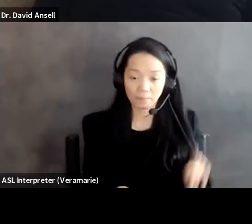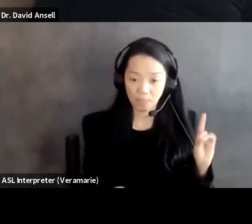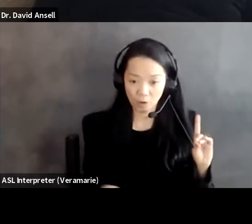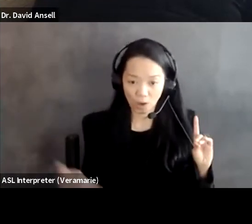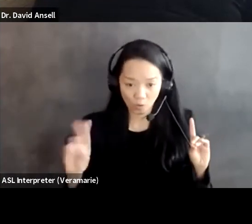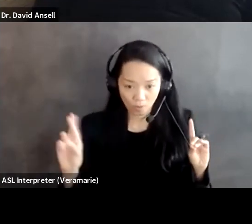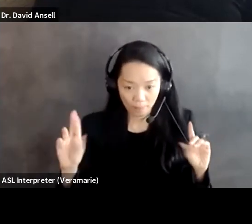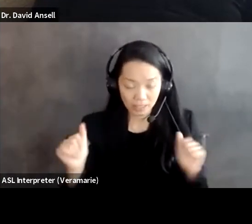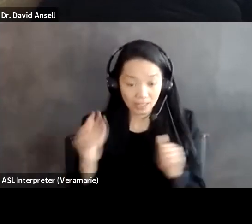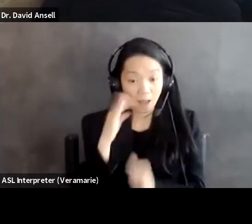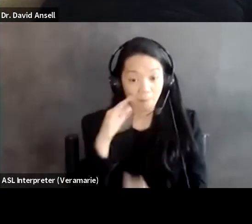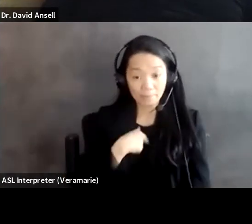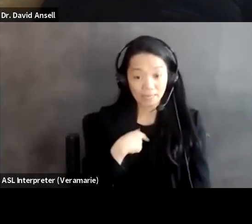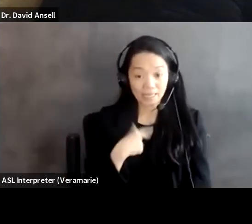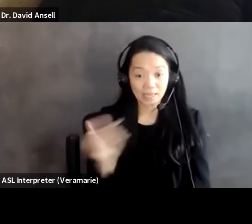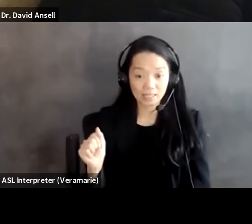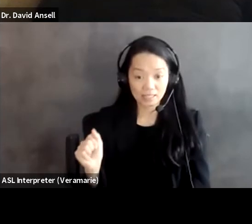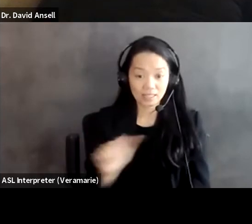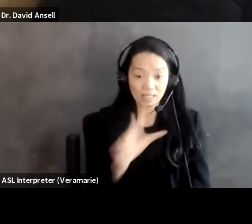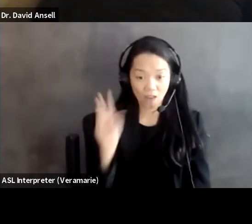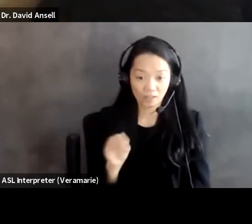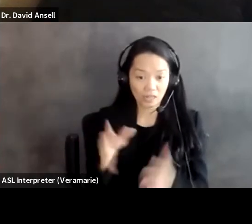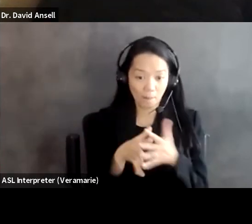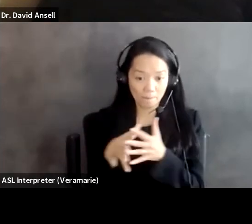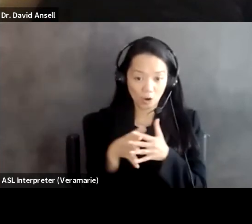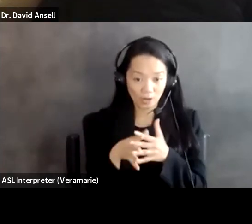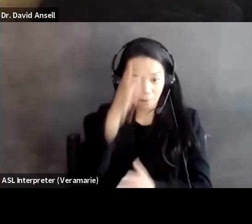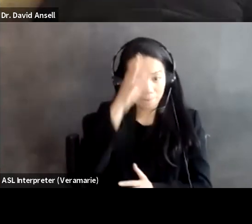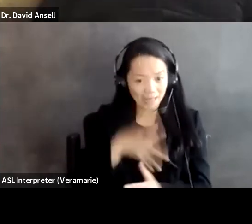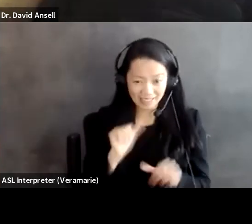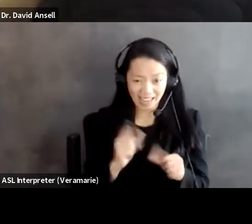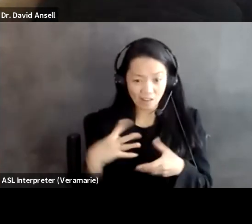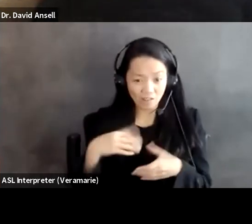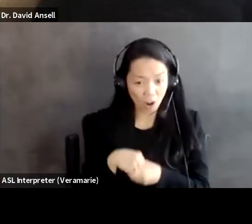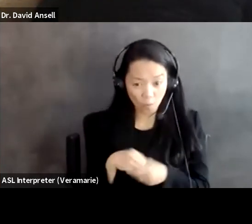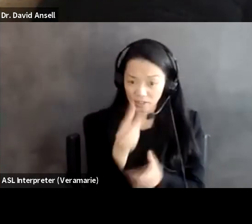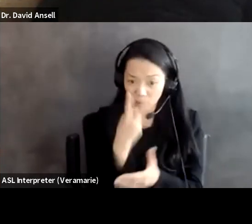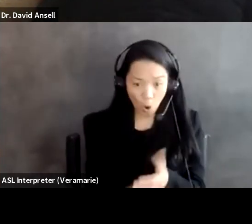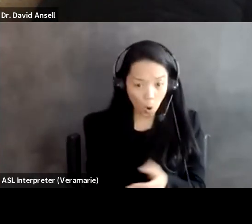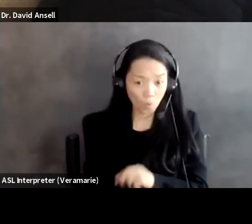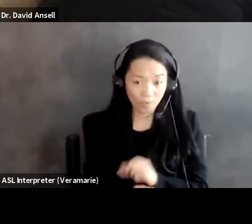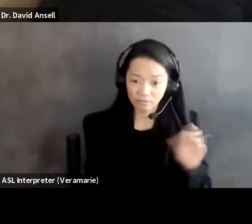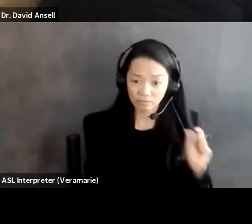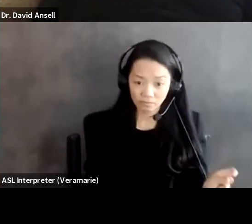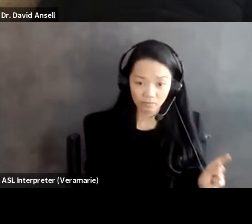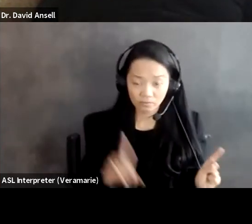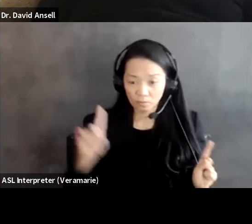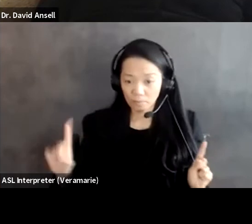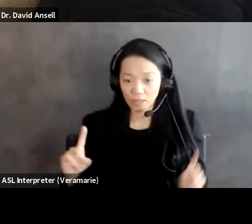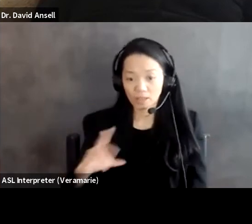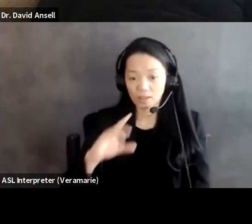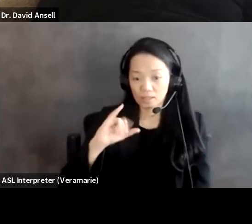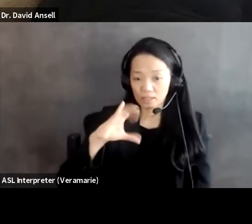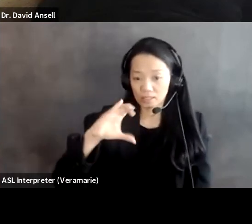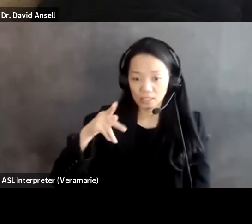like I, as an African-American man, can engage with both parties. I like CPAC is going on